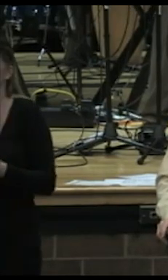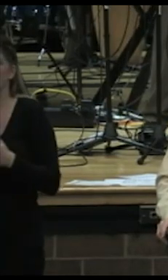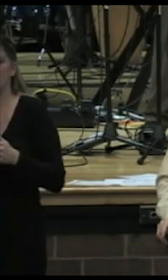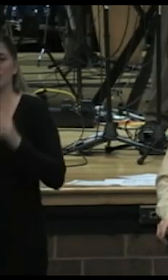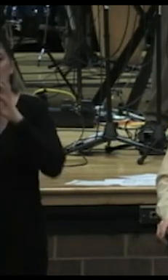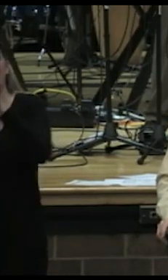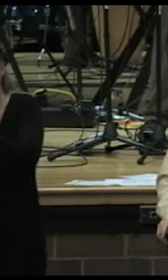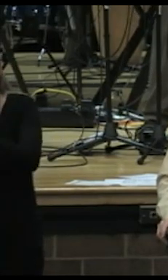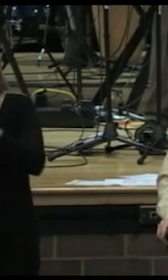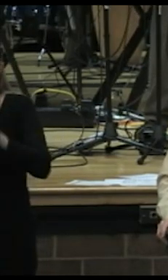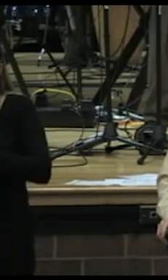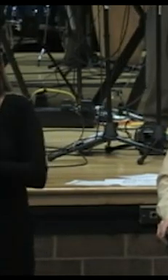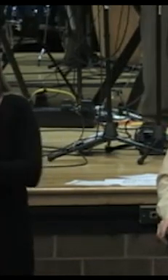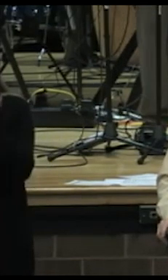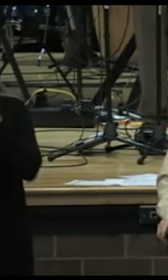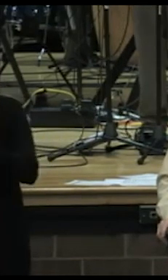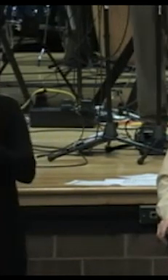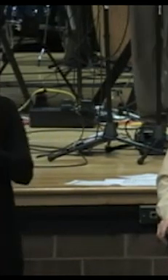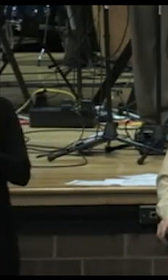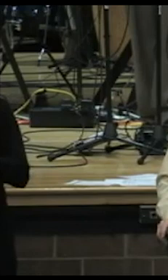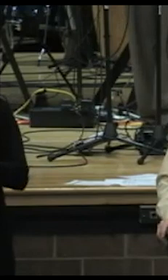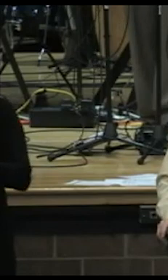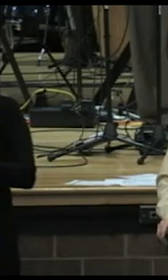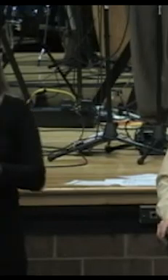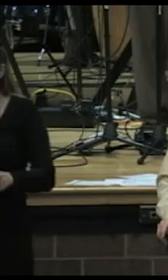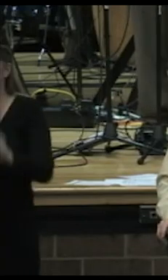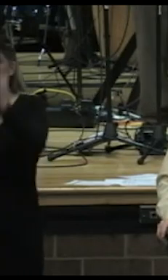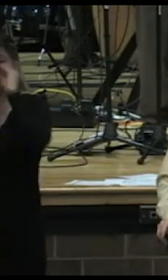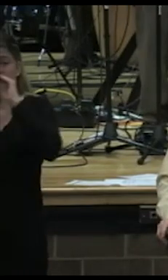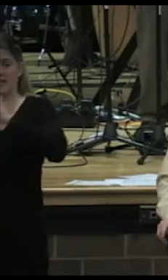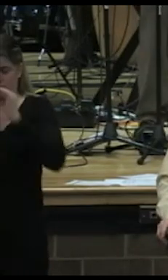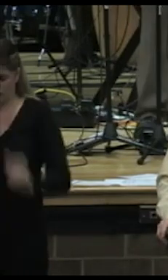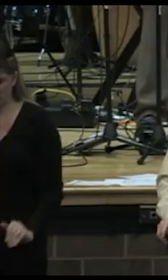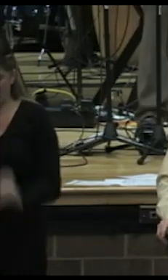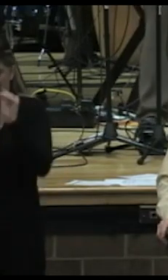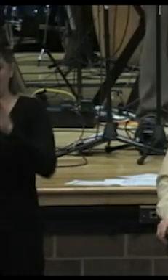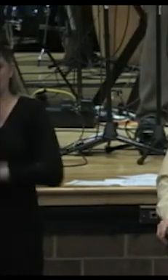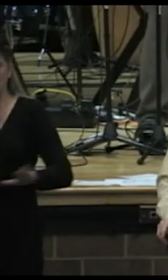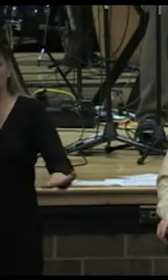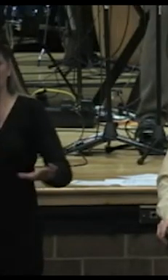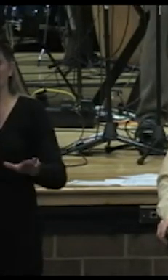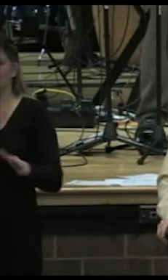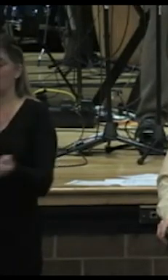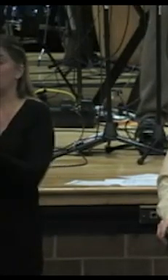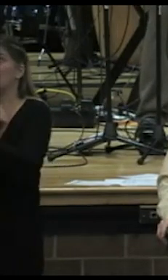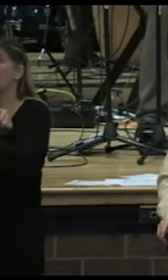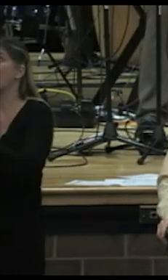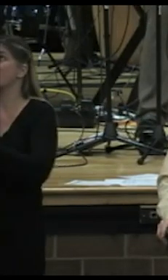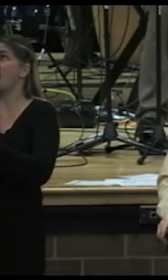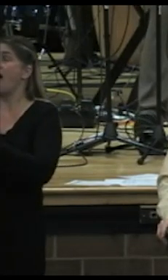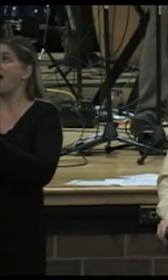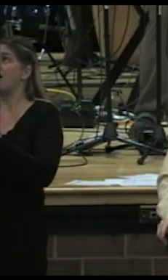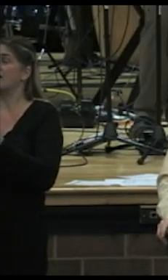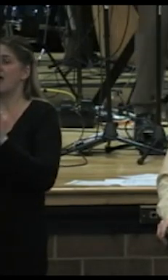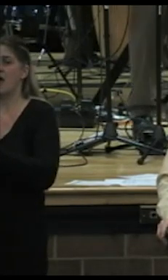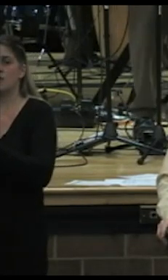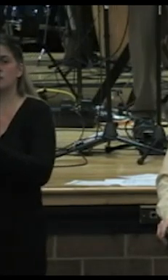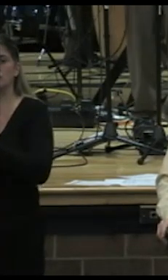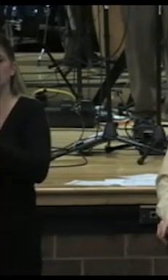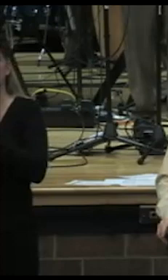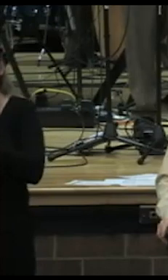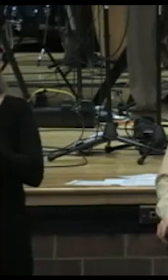Lord, teach us how to train our children in the ways of the Lord and how to give them loving, godly discipline.